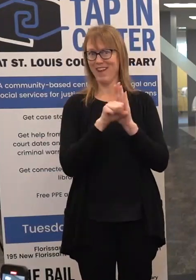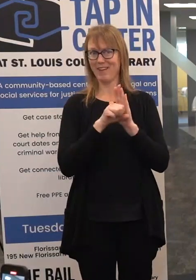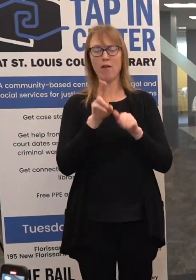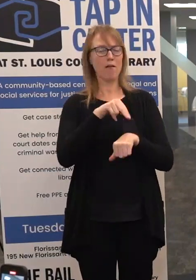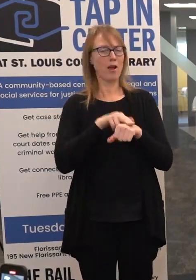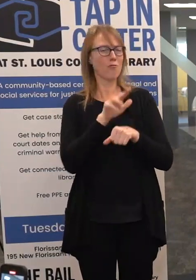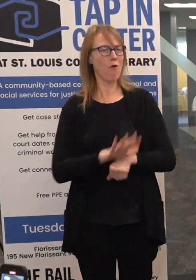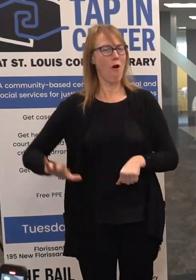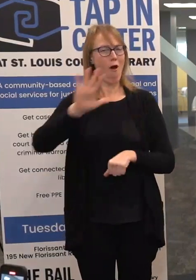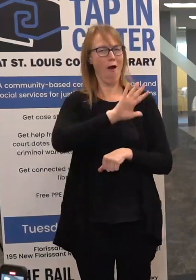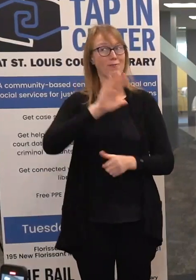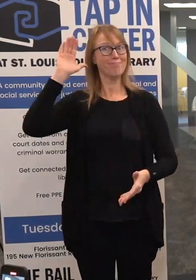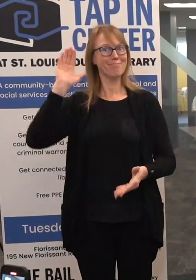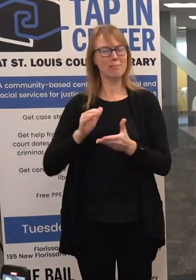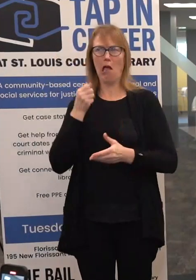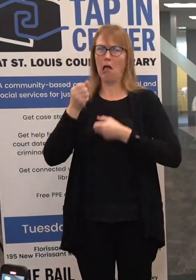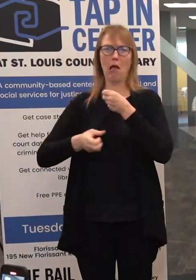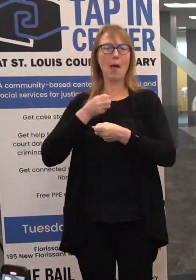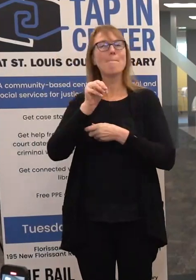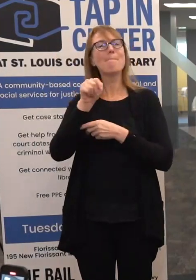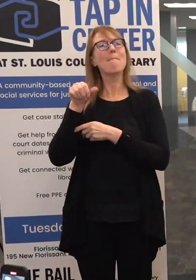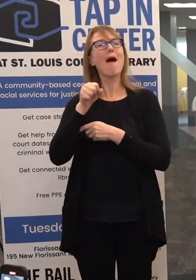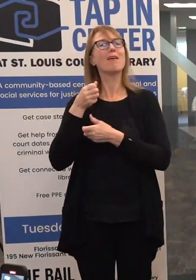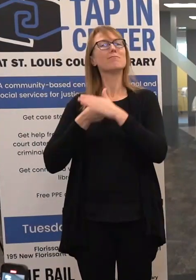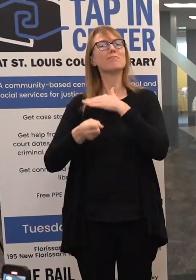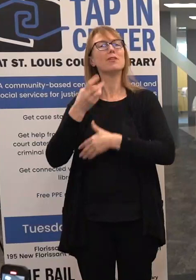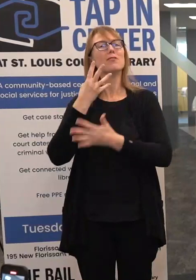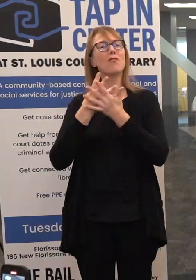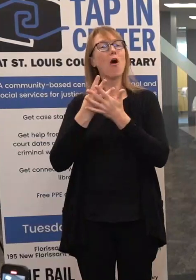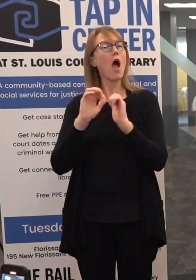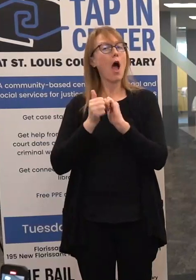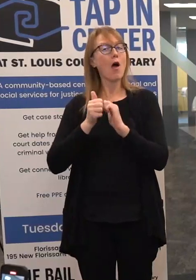combats mass incarceration by eliminating reliance on cash bail and